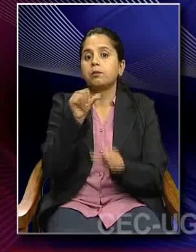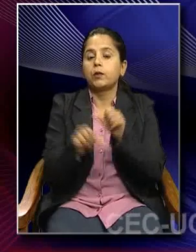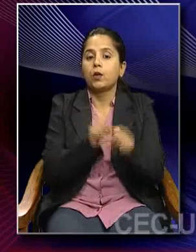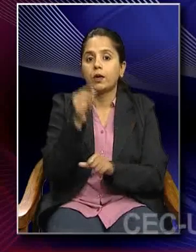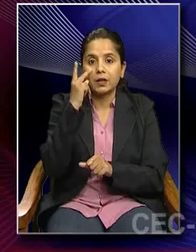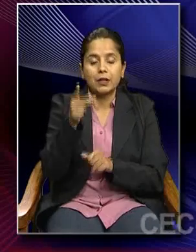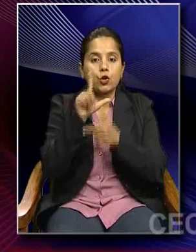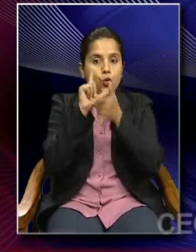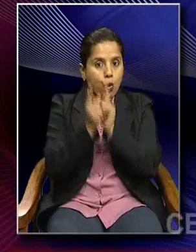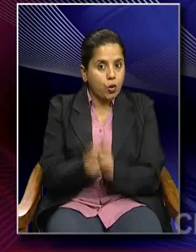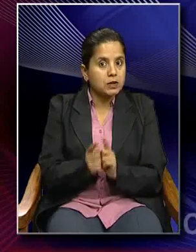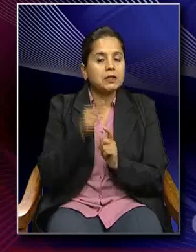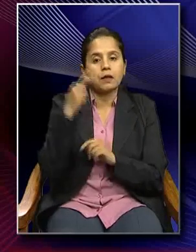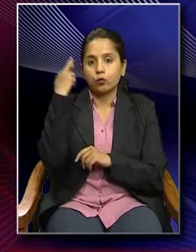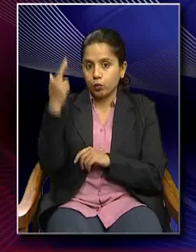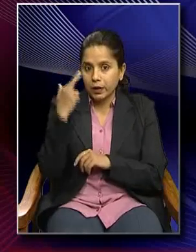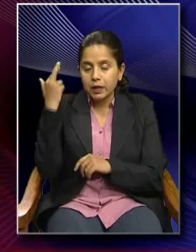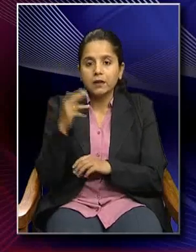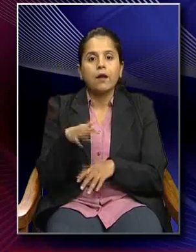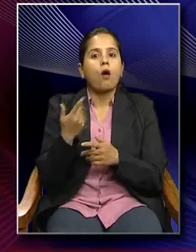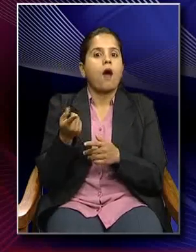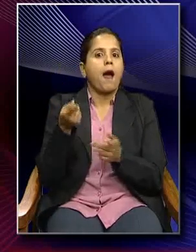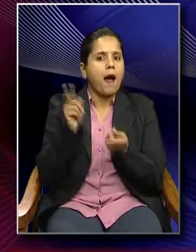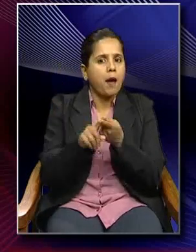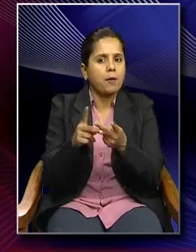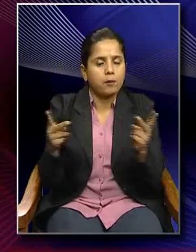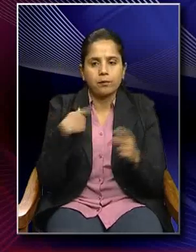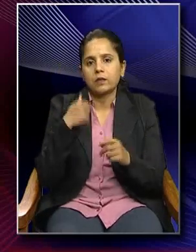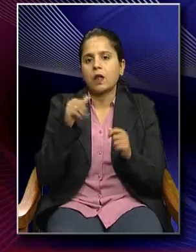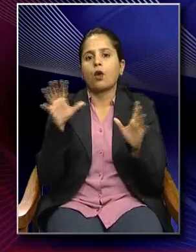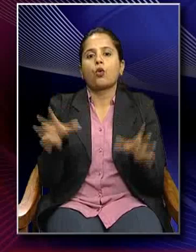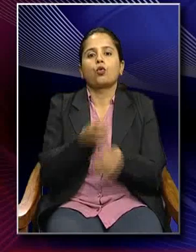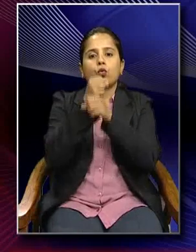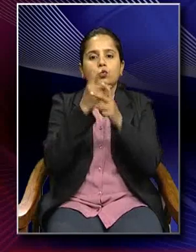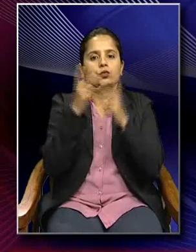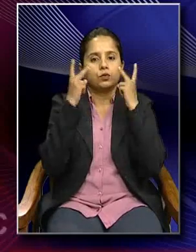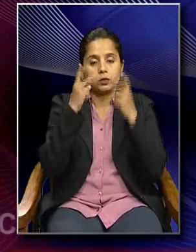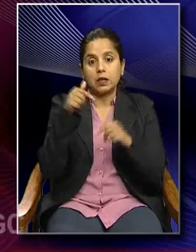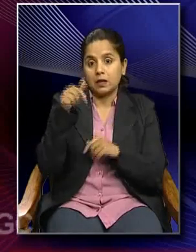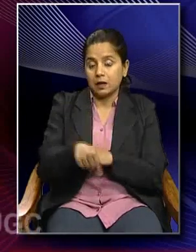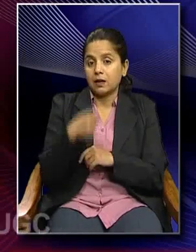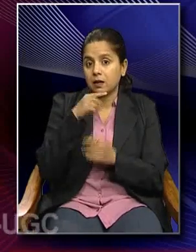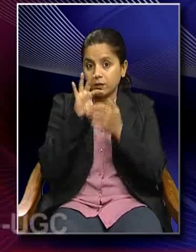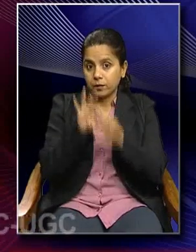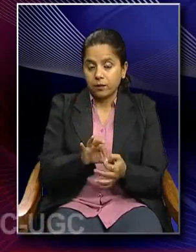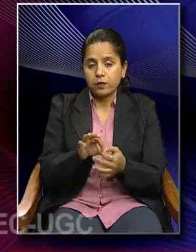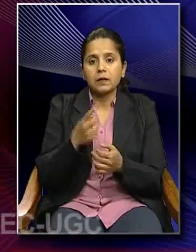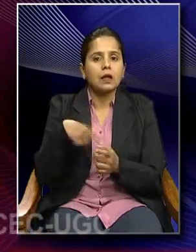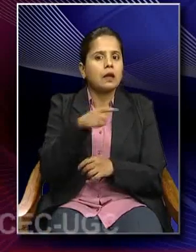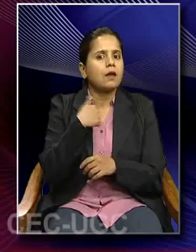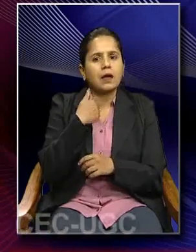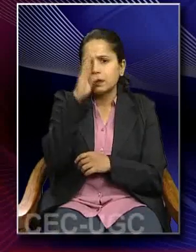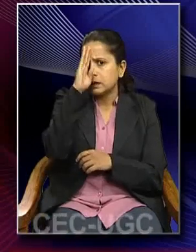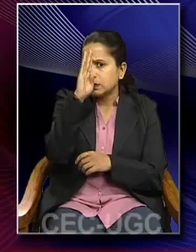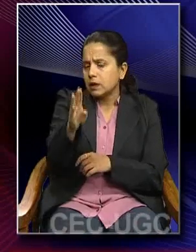of logical reasoning or inferring, we come to a conclusion. And here we are not able to